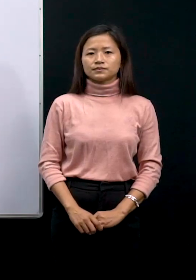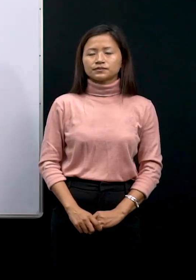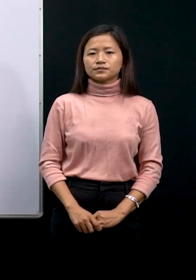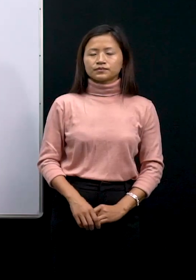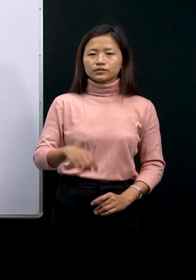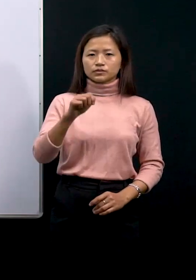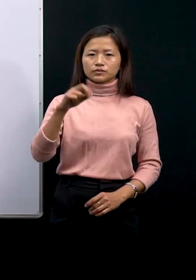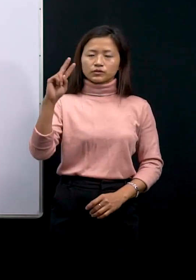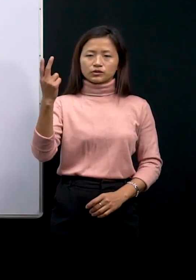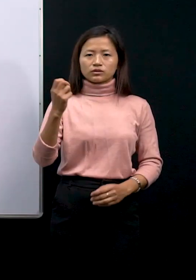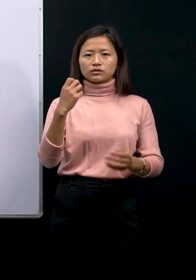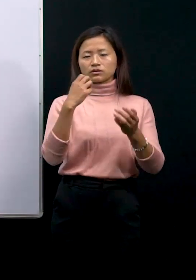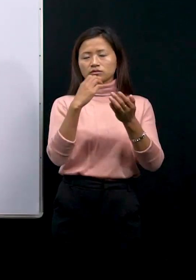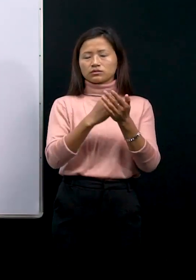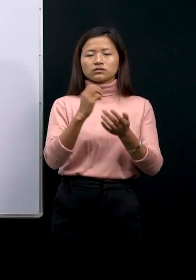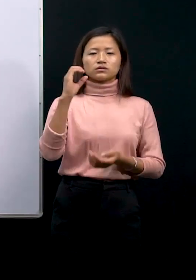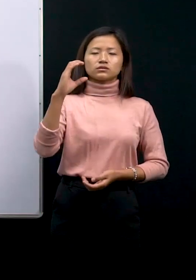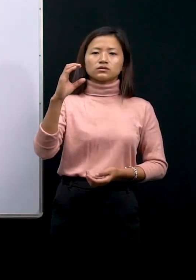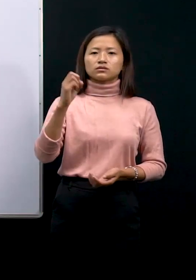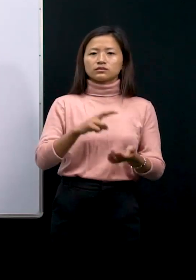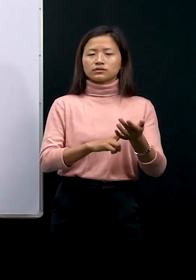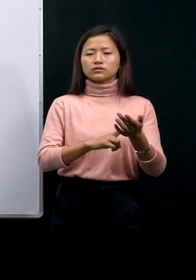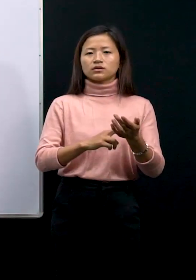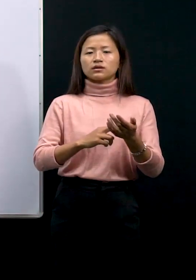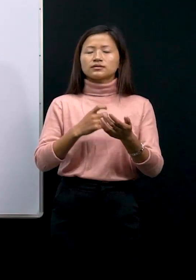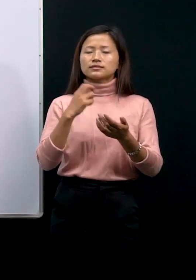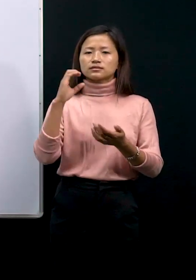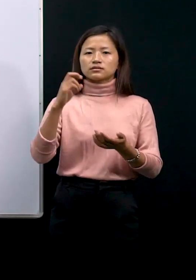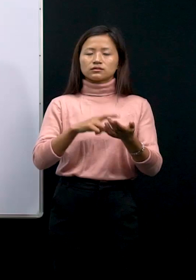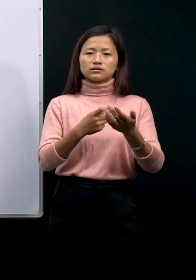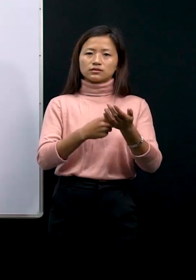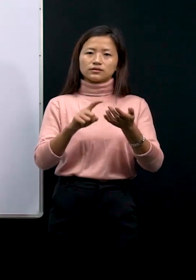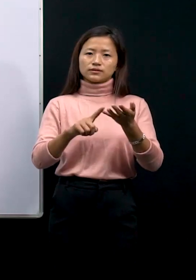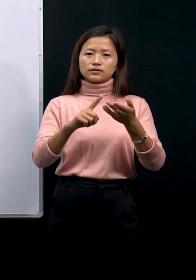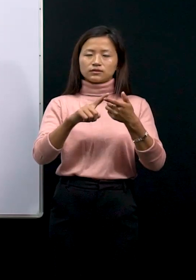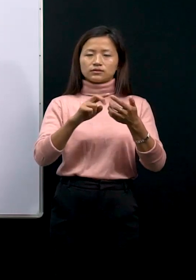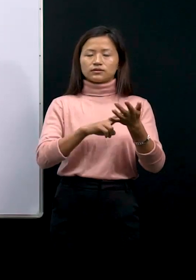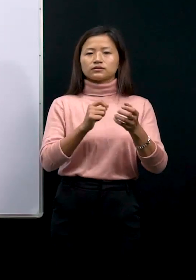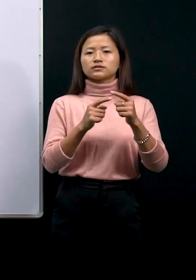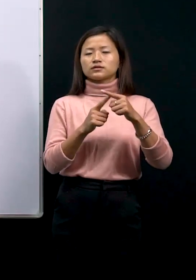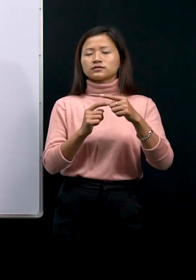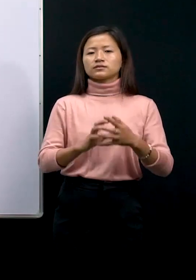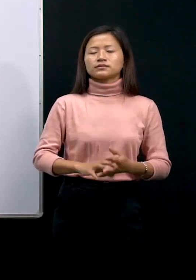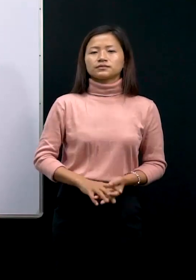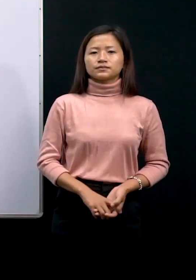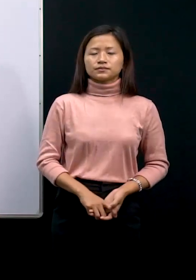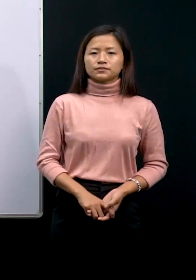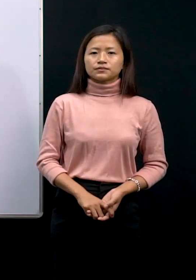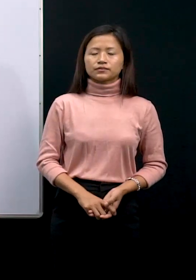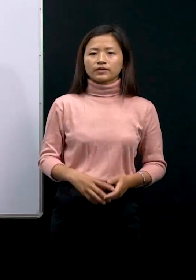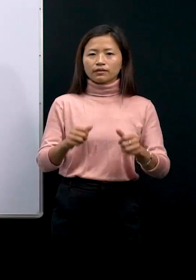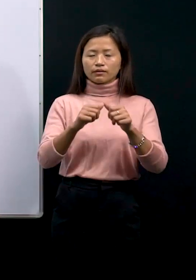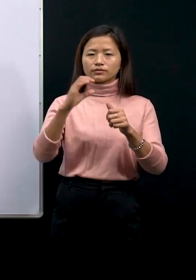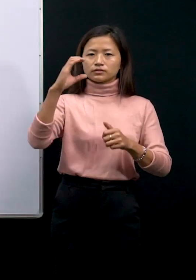So these two triangles are concurrent, right? Therefore, triangle APO concurrent to triangle